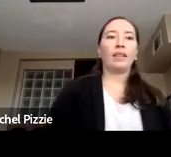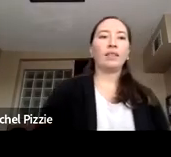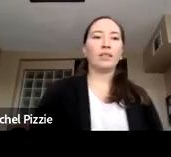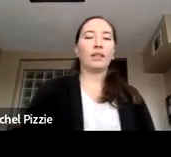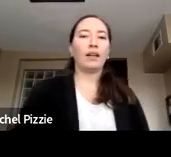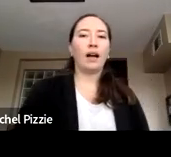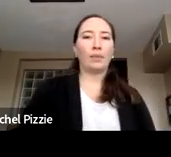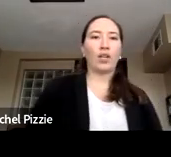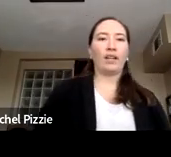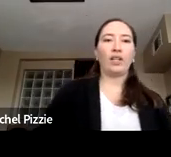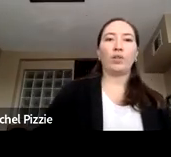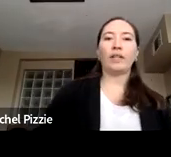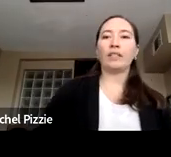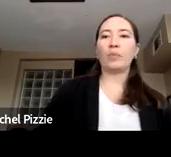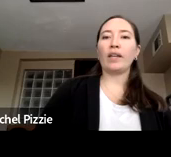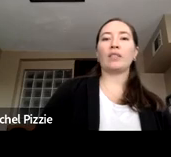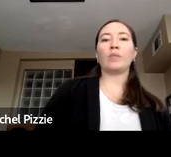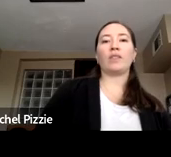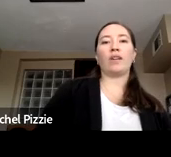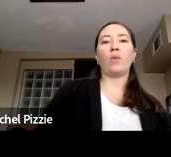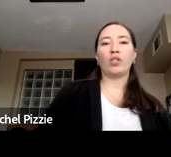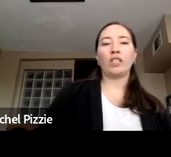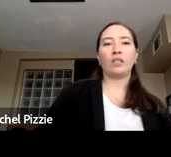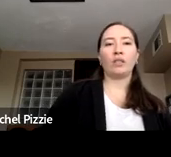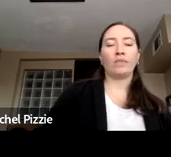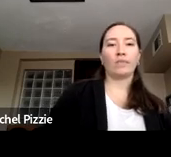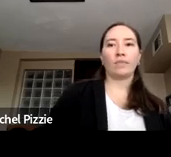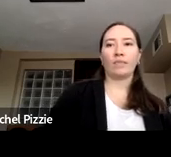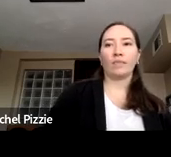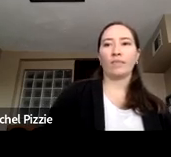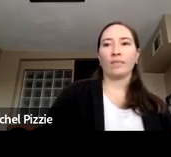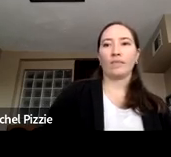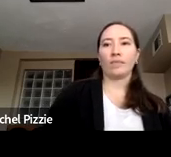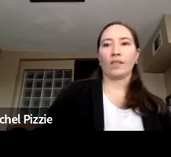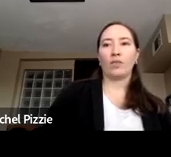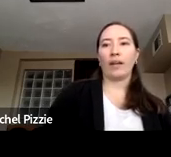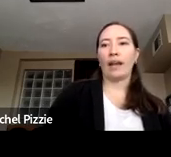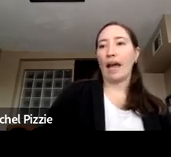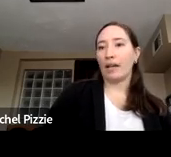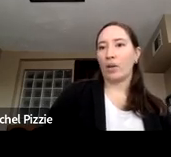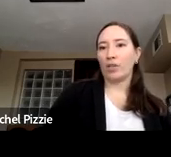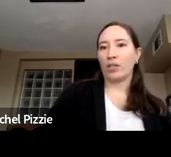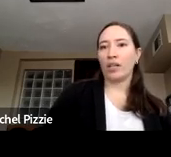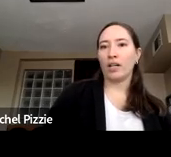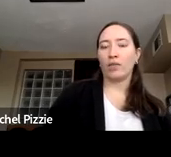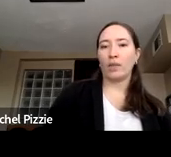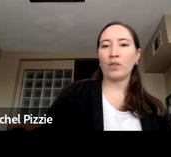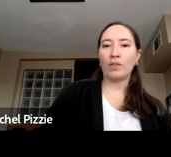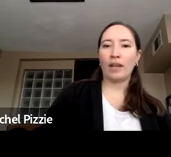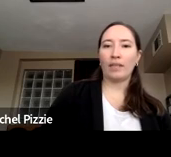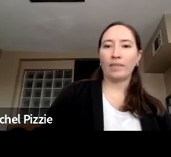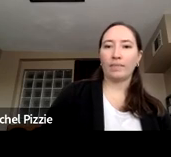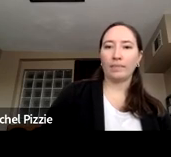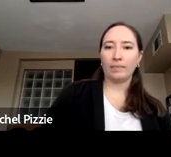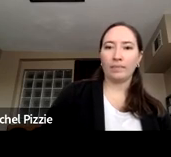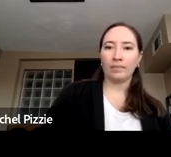And in this option, you can display specific questions. So I can add a question here from the